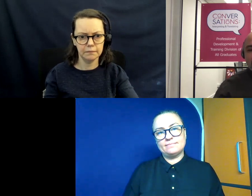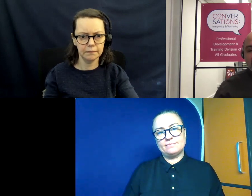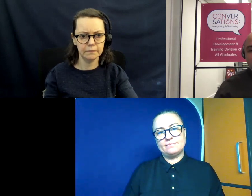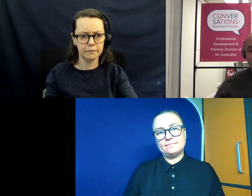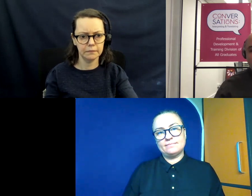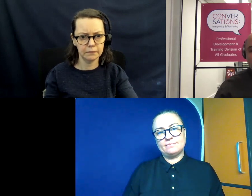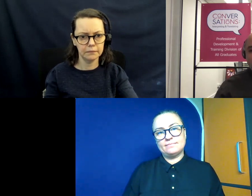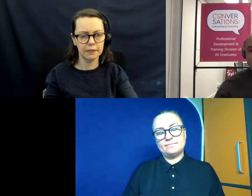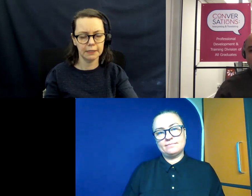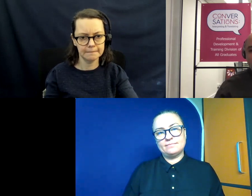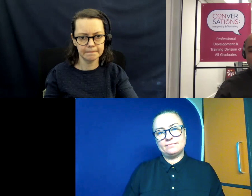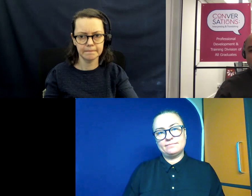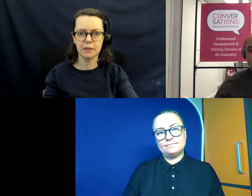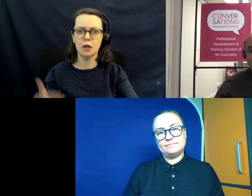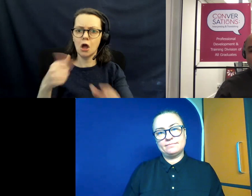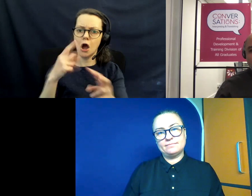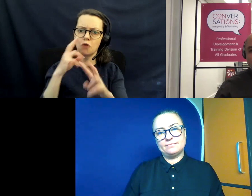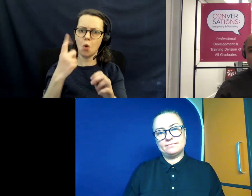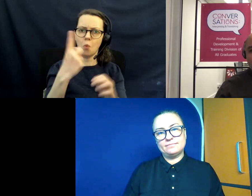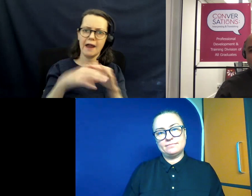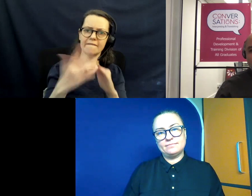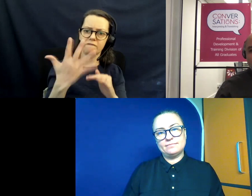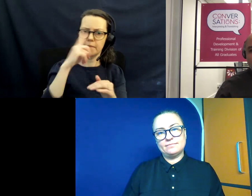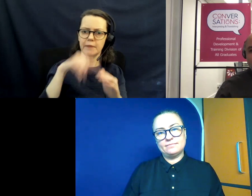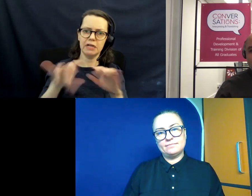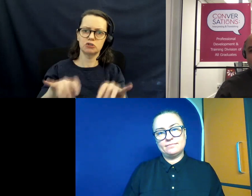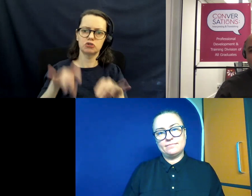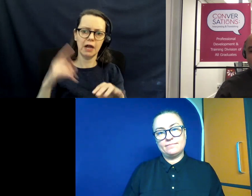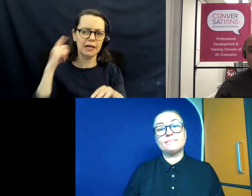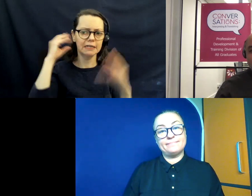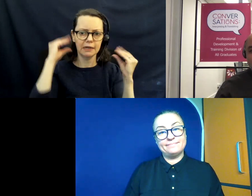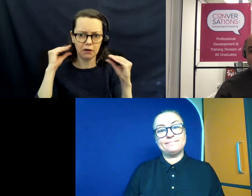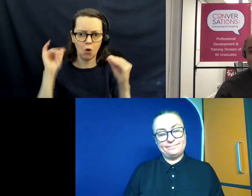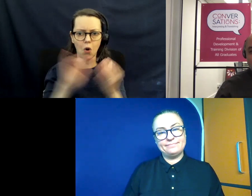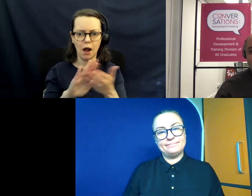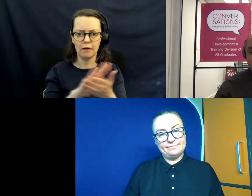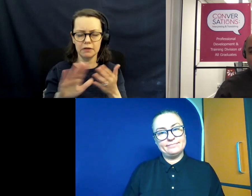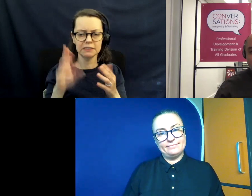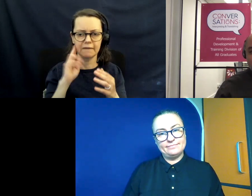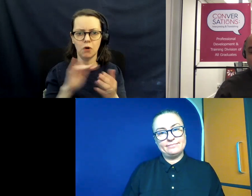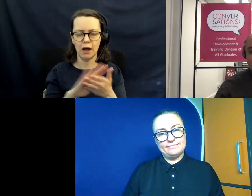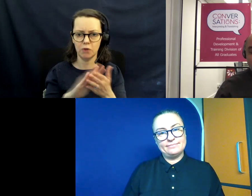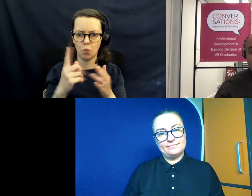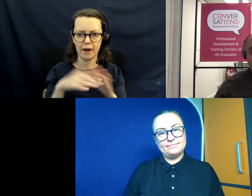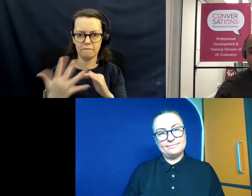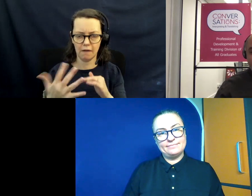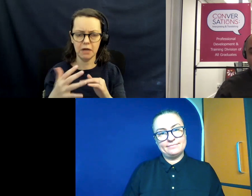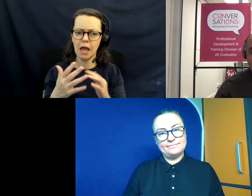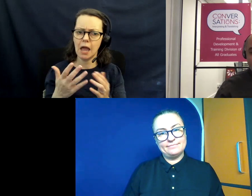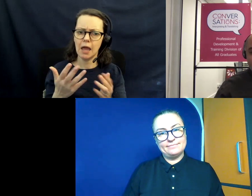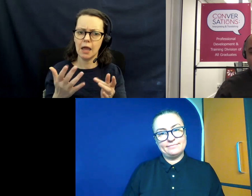So again, according to my research, 1 in 5 people in Australia are either deaf or hard of hearing. So